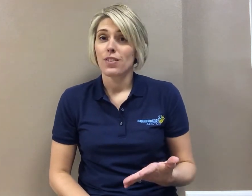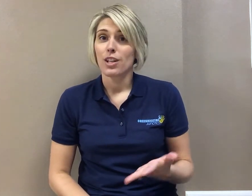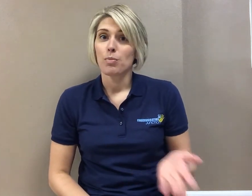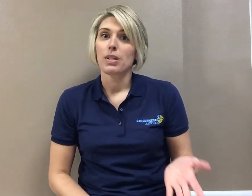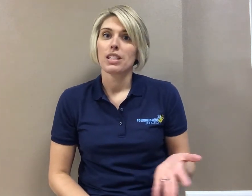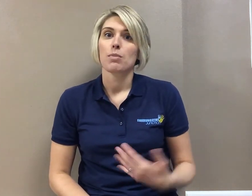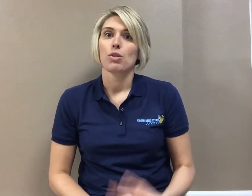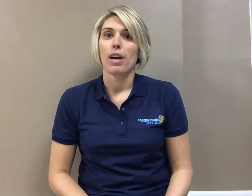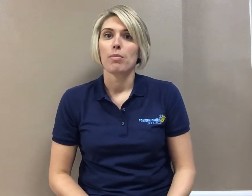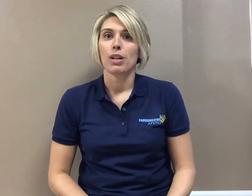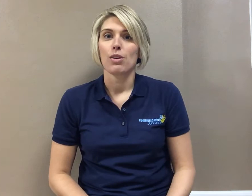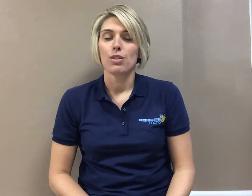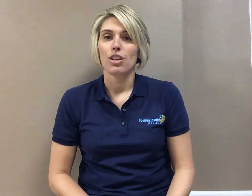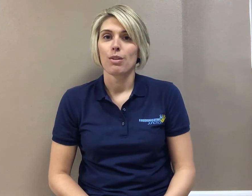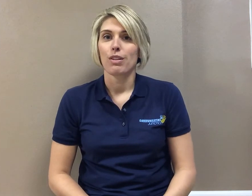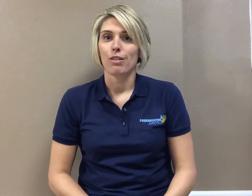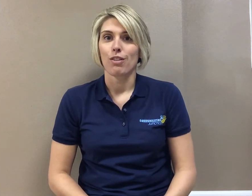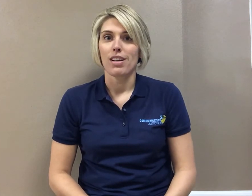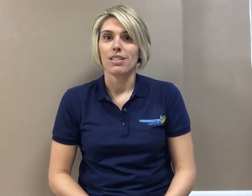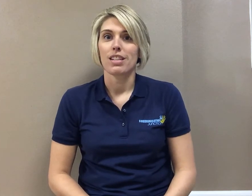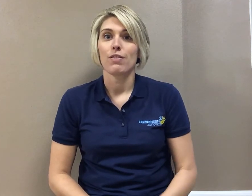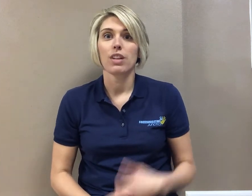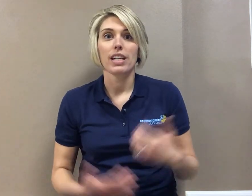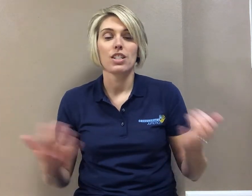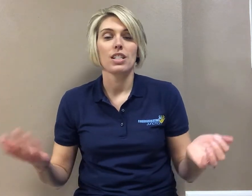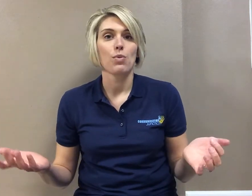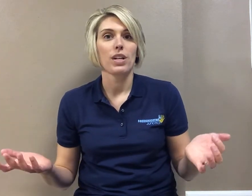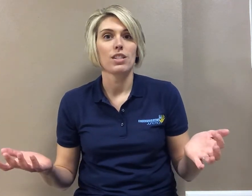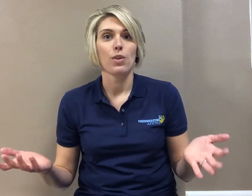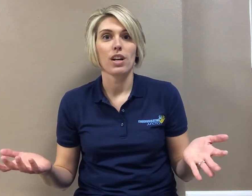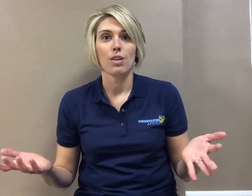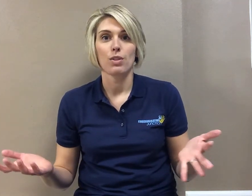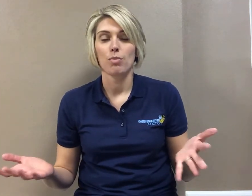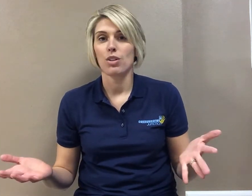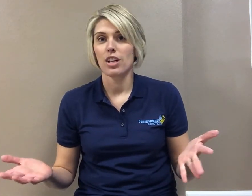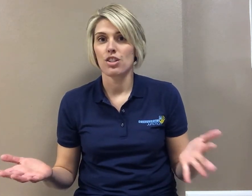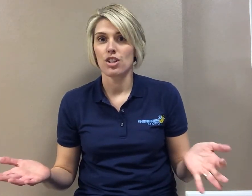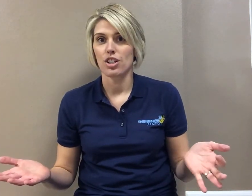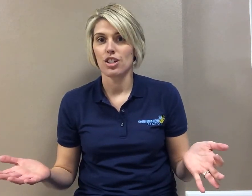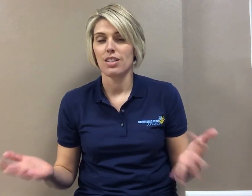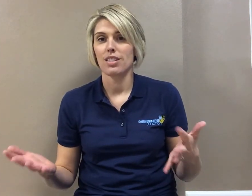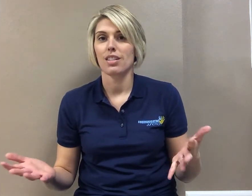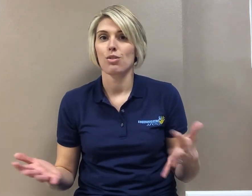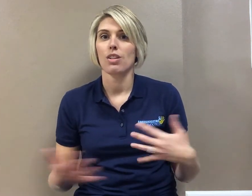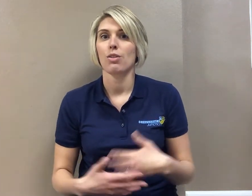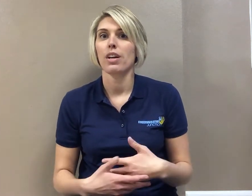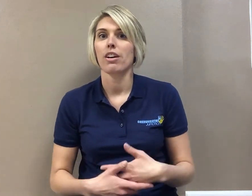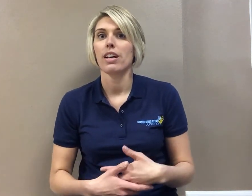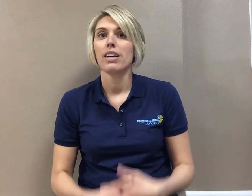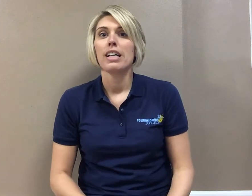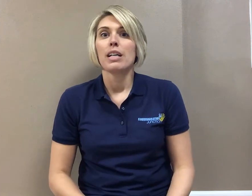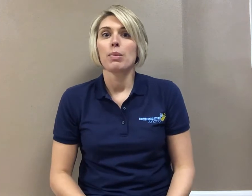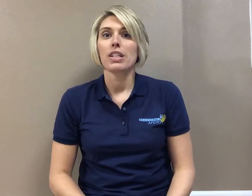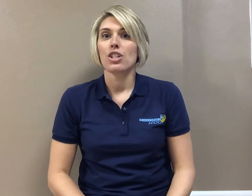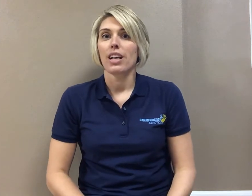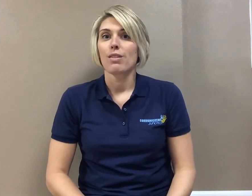video please subscribe below and share it with your friends. If you'd like to see what is going on with Communication Junction in the central Illinois area please check out